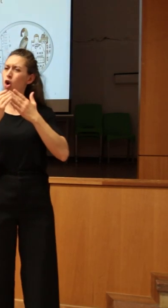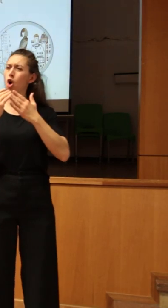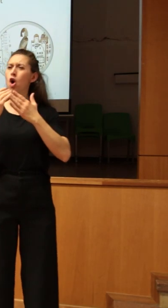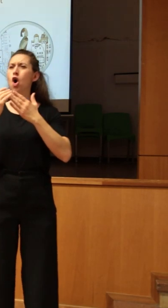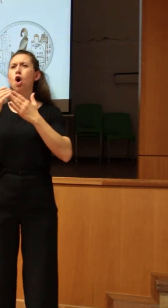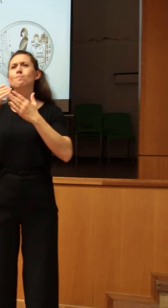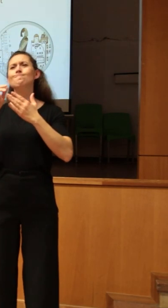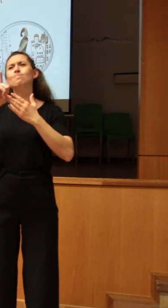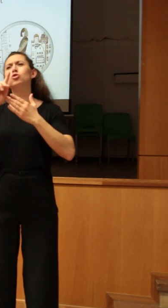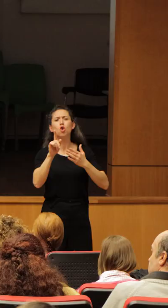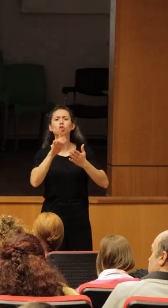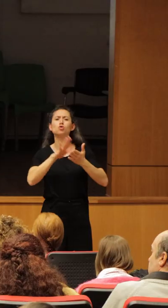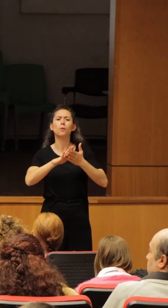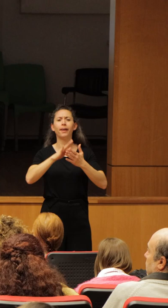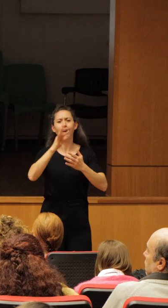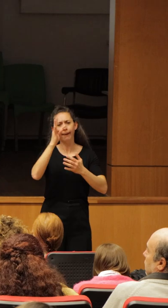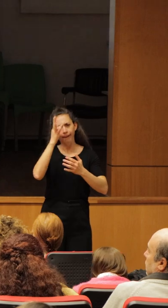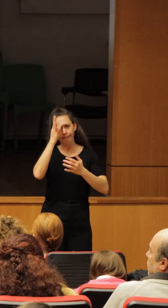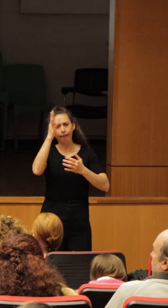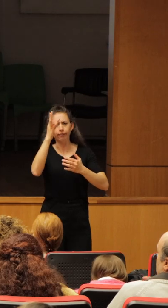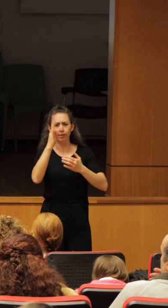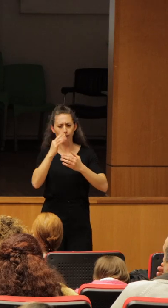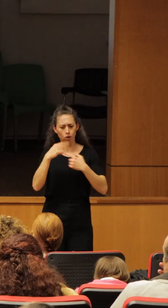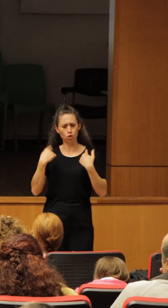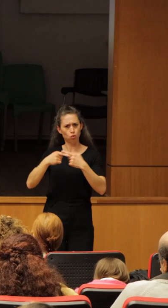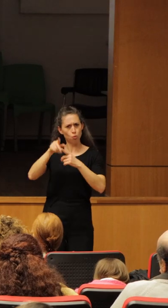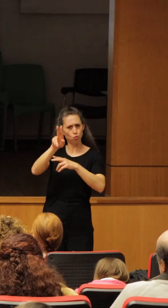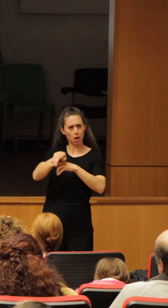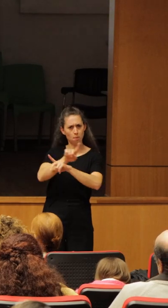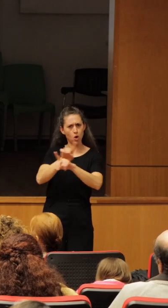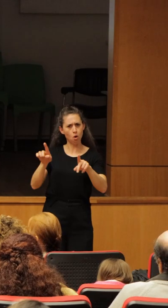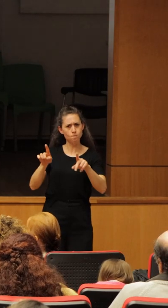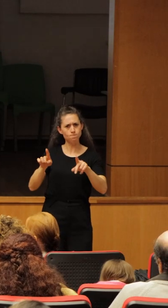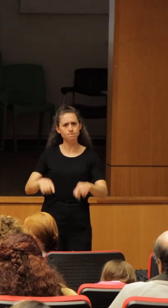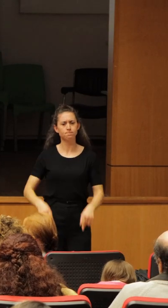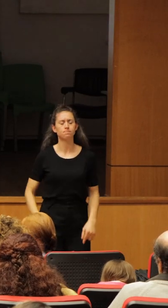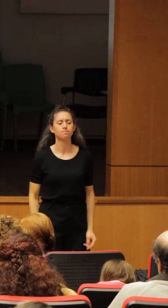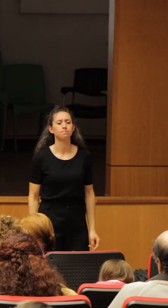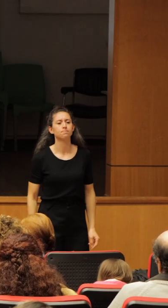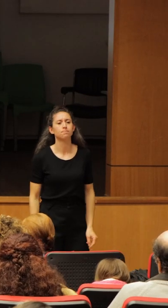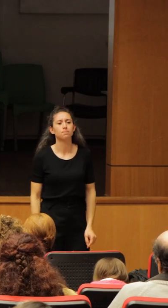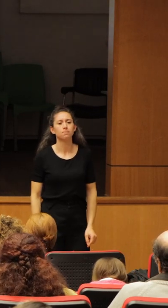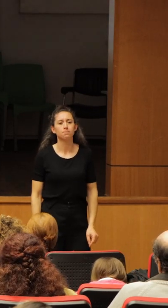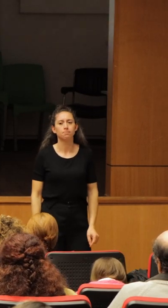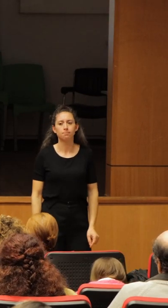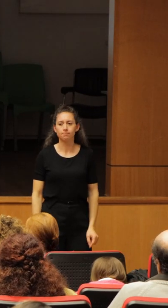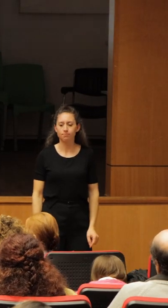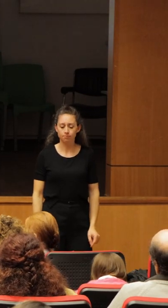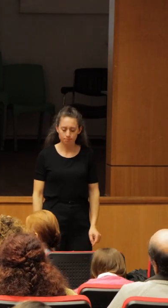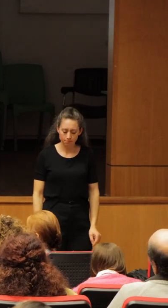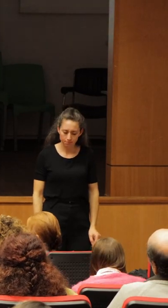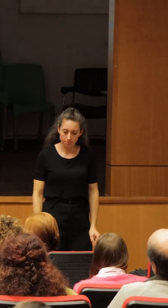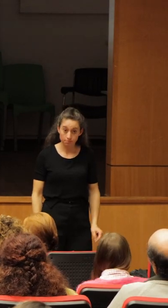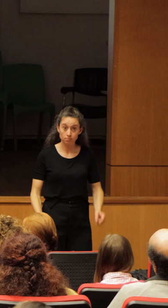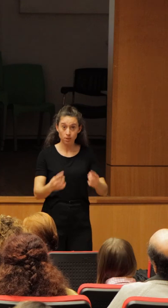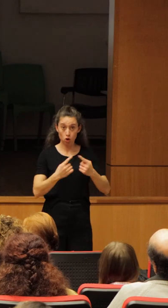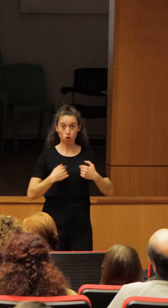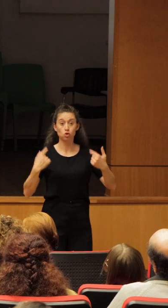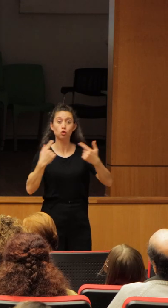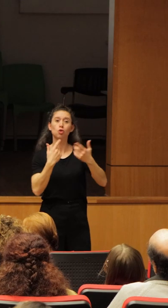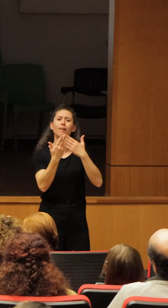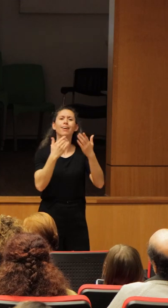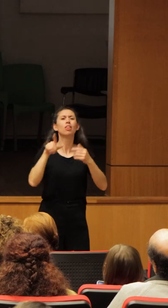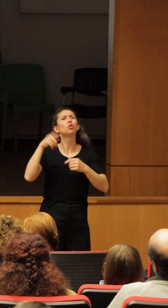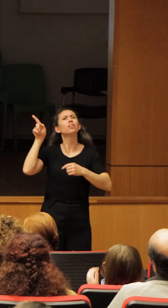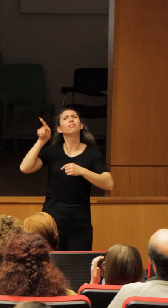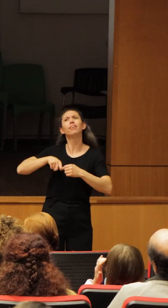de lo que pudiera ser una técnica que usamos. We will talk about the origins, the roots. Vamos a hablar de los